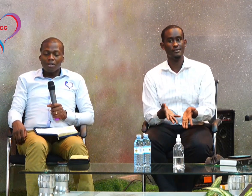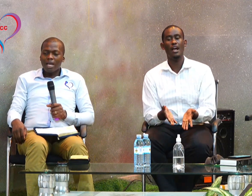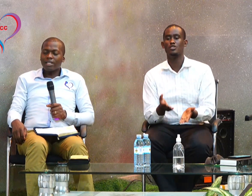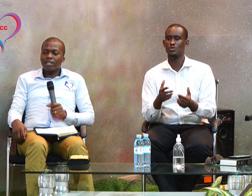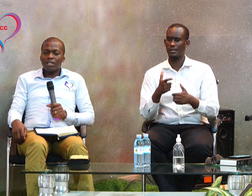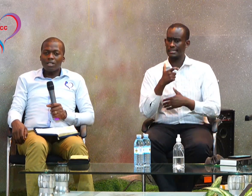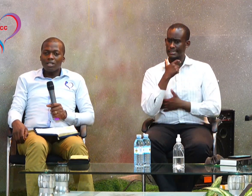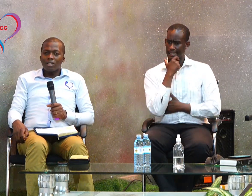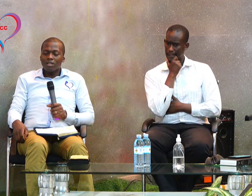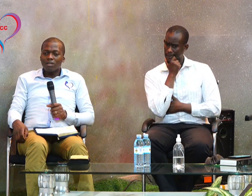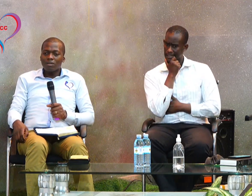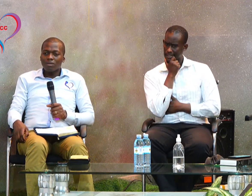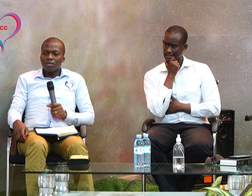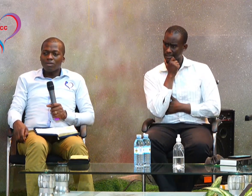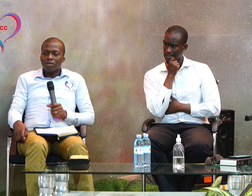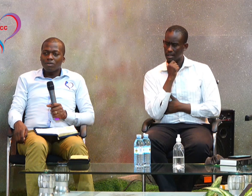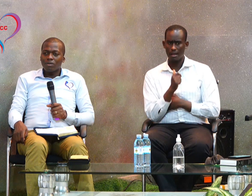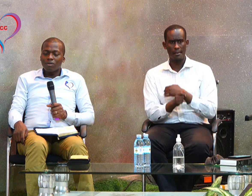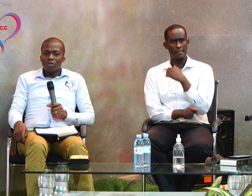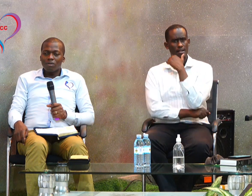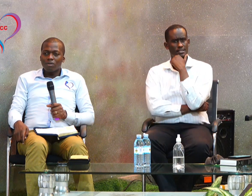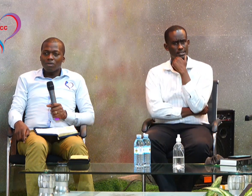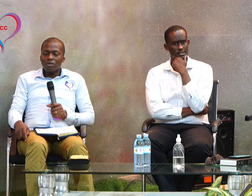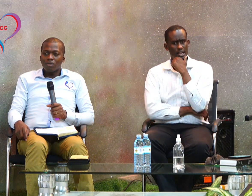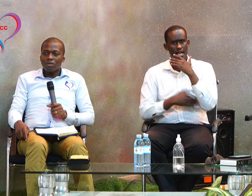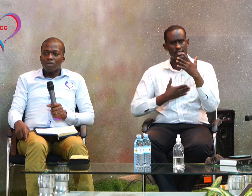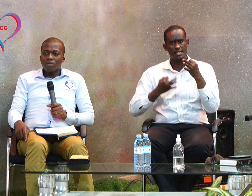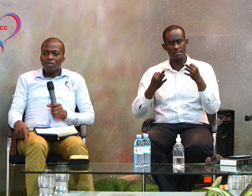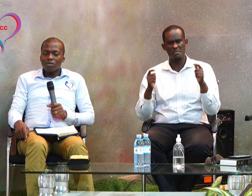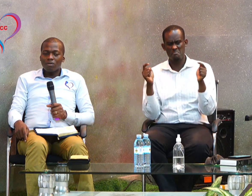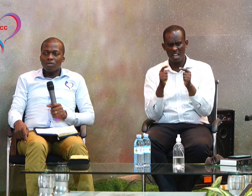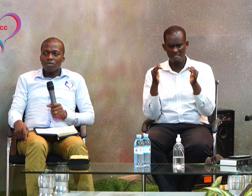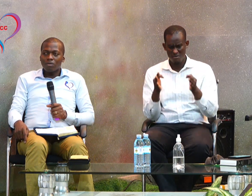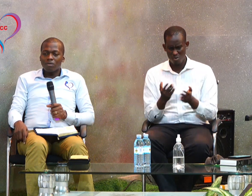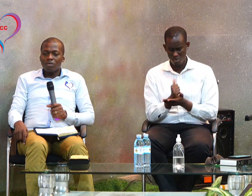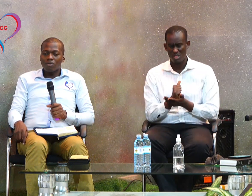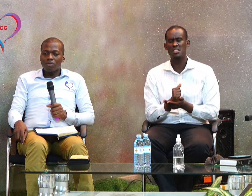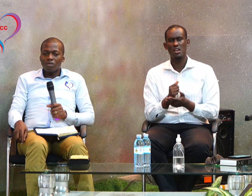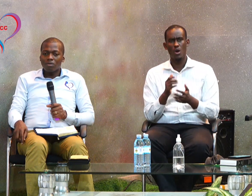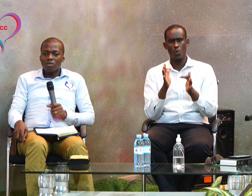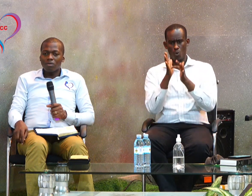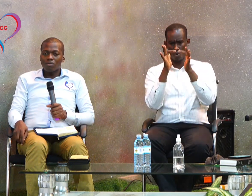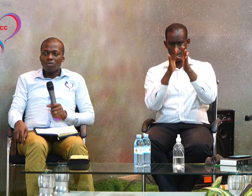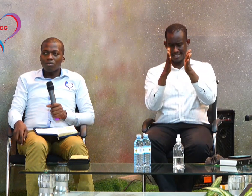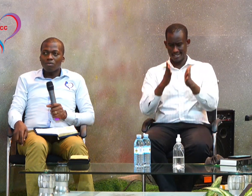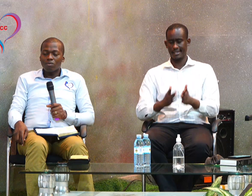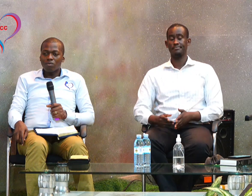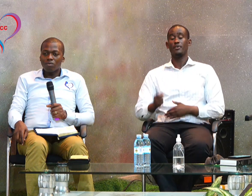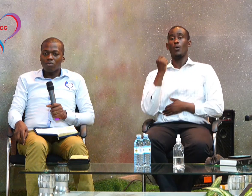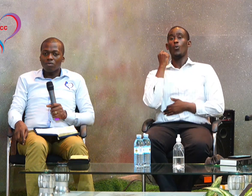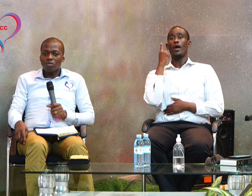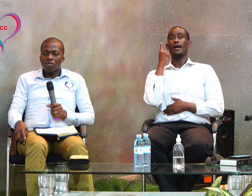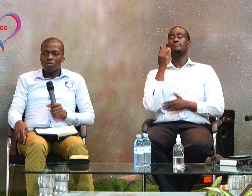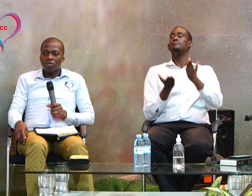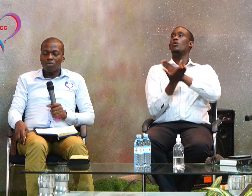I just want you to imagine how we are, because some things are so painful, how we are Christians who wake up every morning and you don't